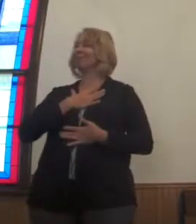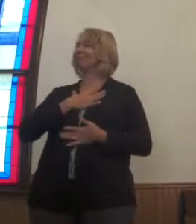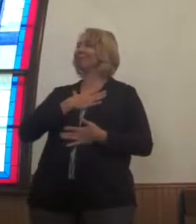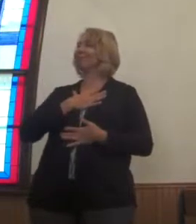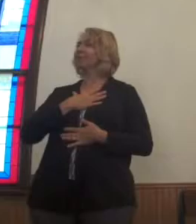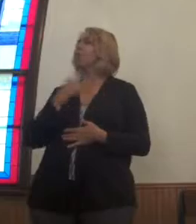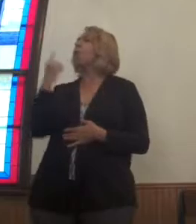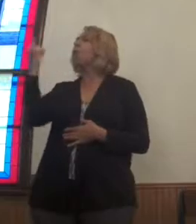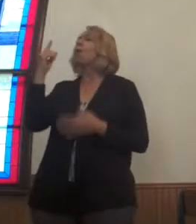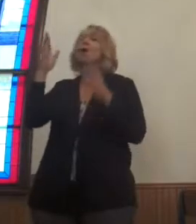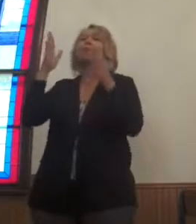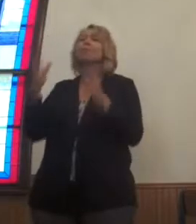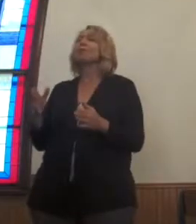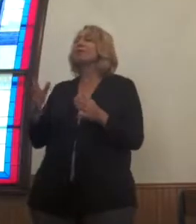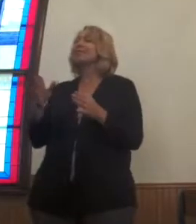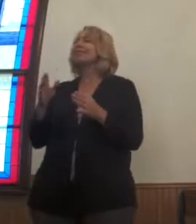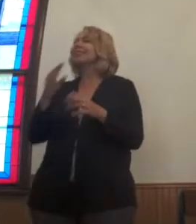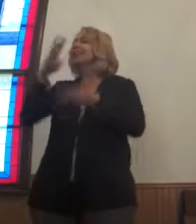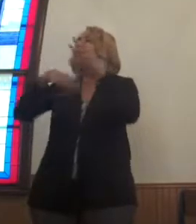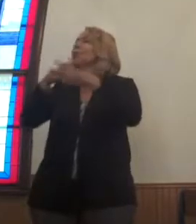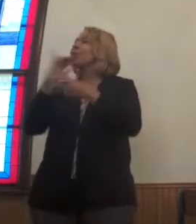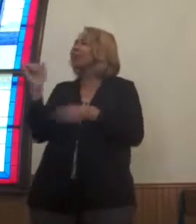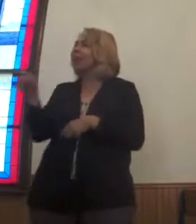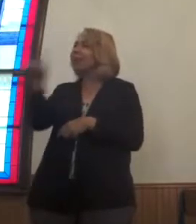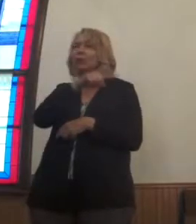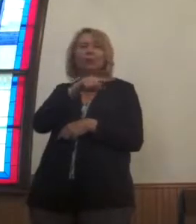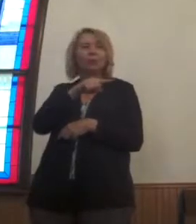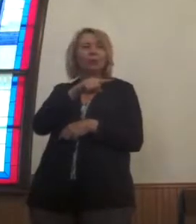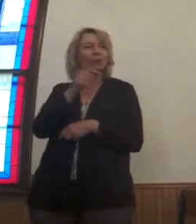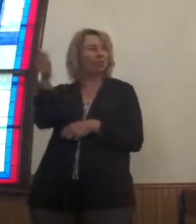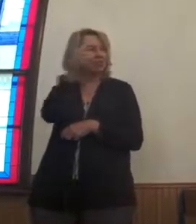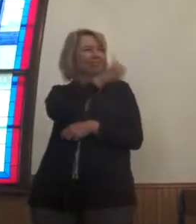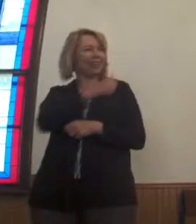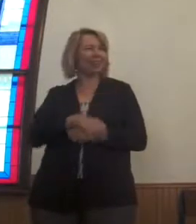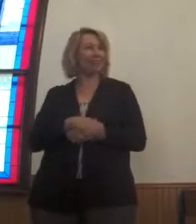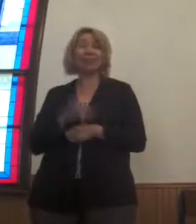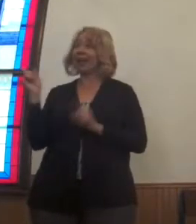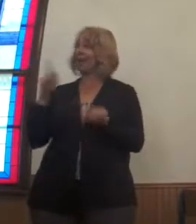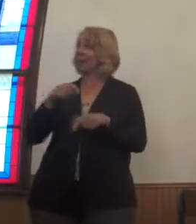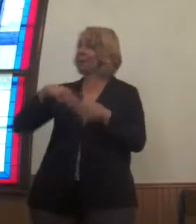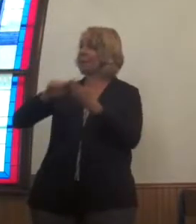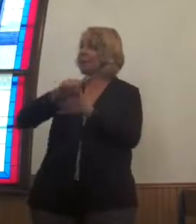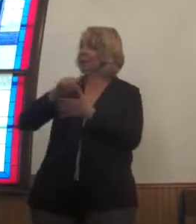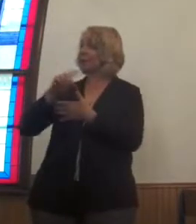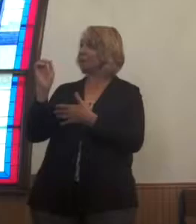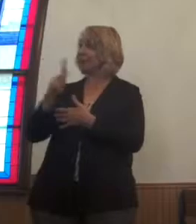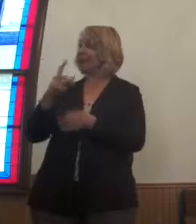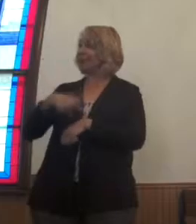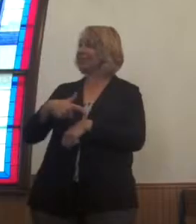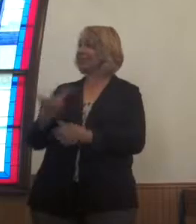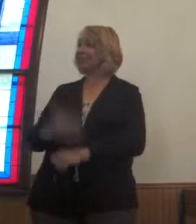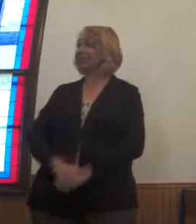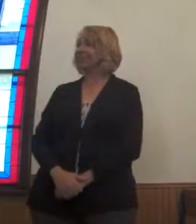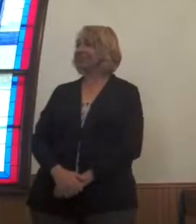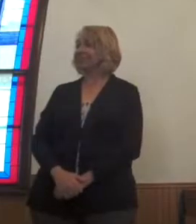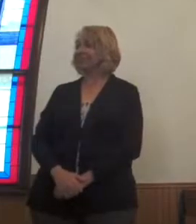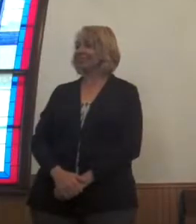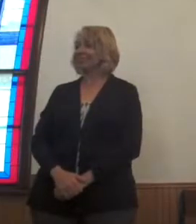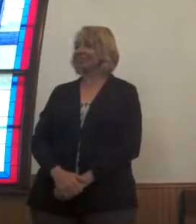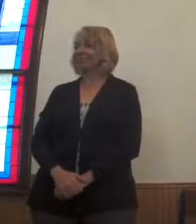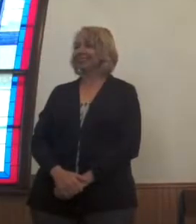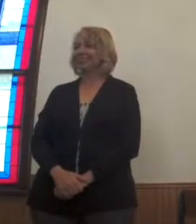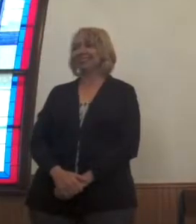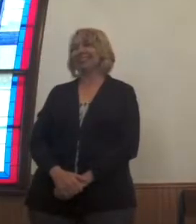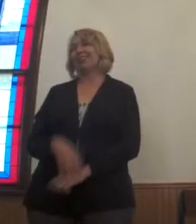person in the whole world like you. That's you yourself. I'll be back next time. Bye-bye.